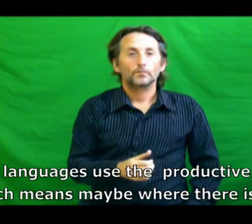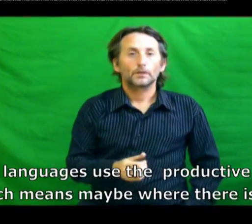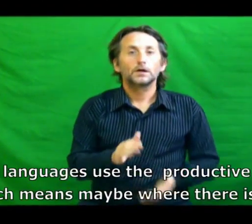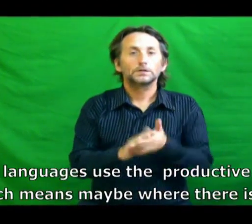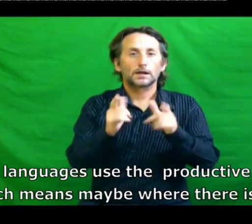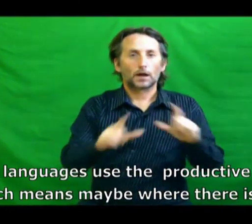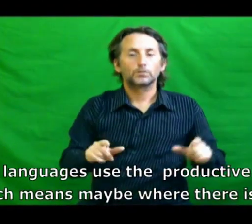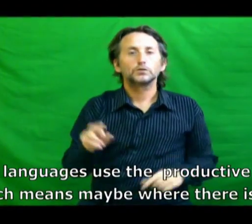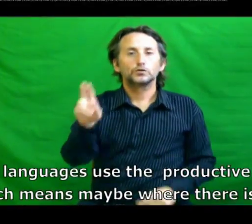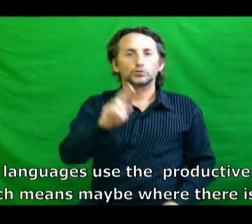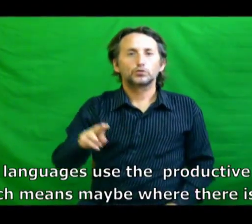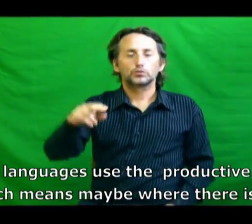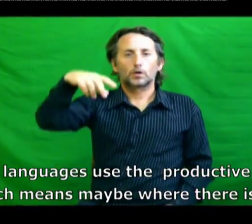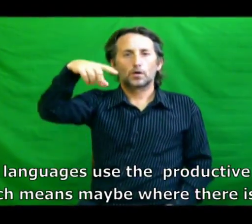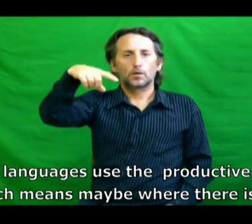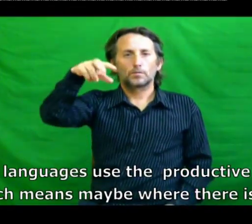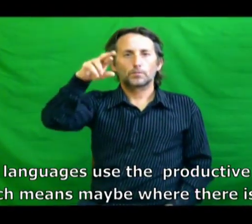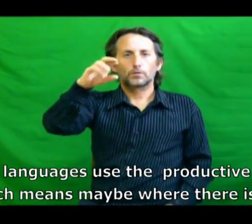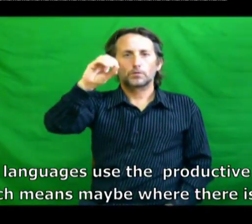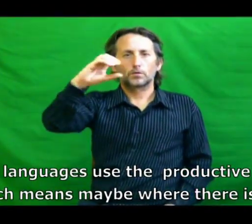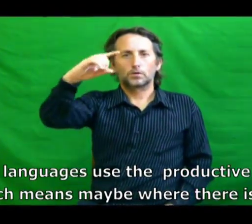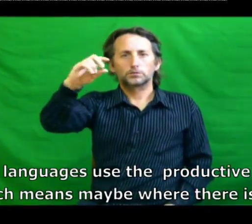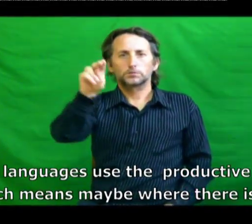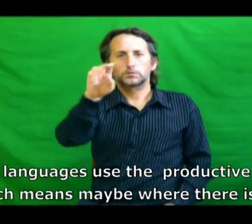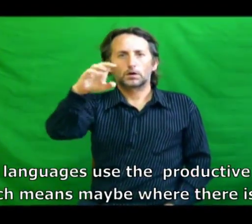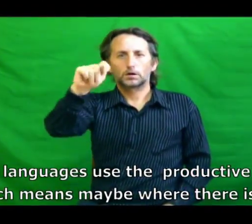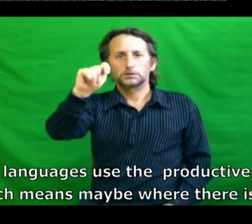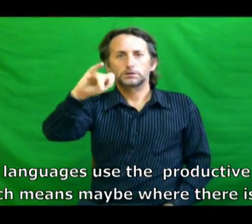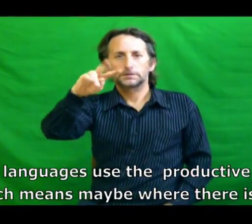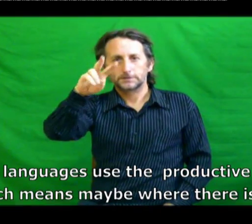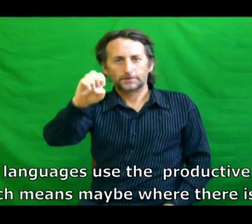lexicon, which means maybe where there is no sign,